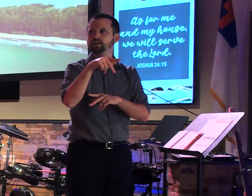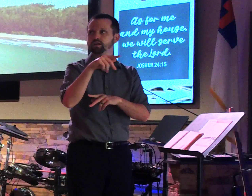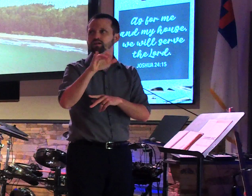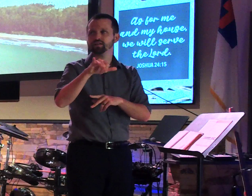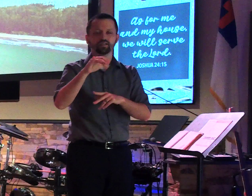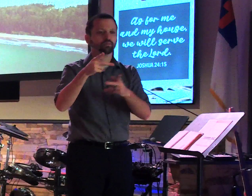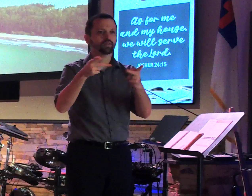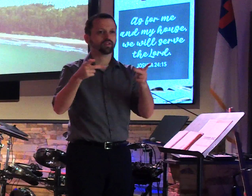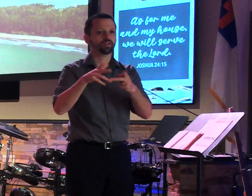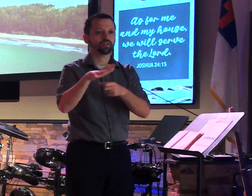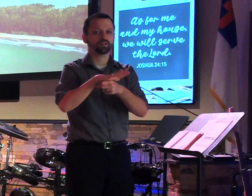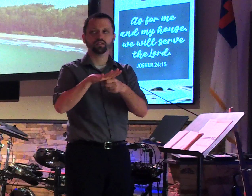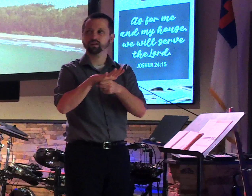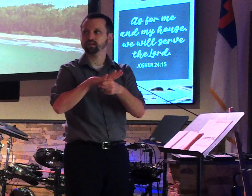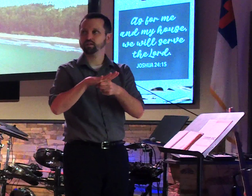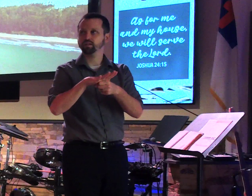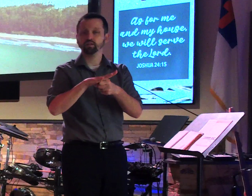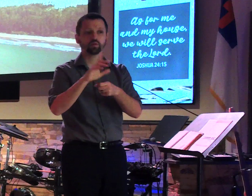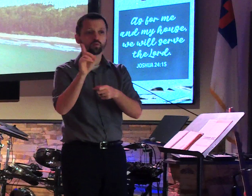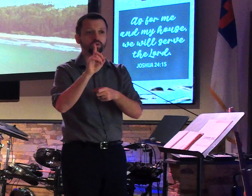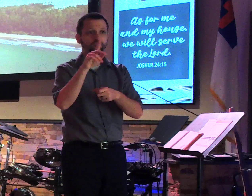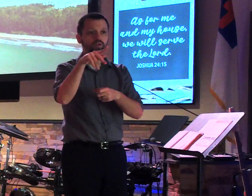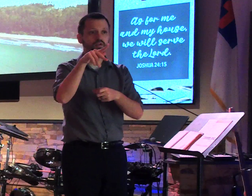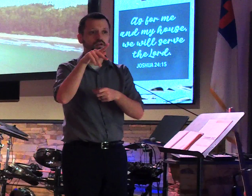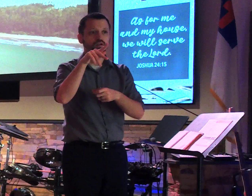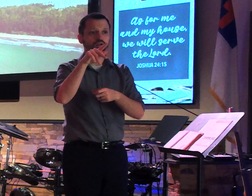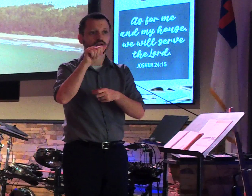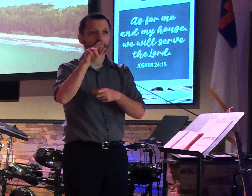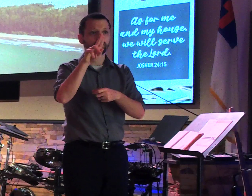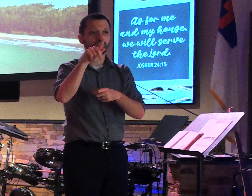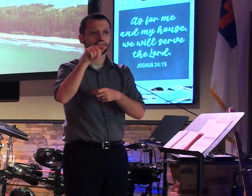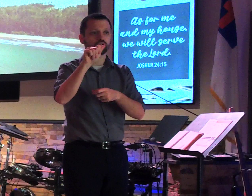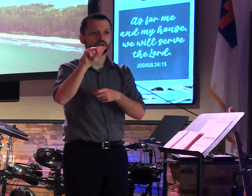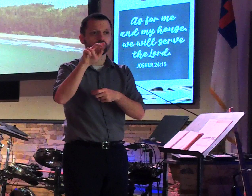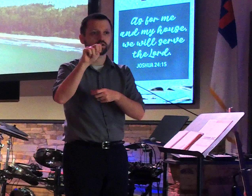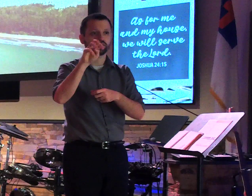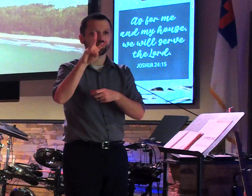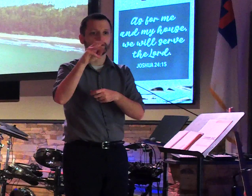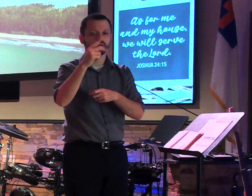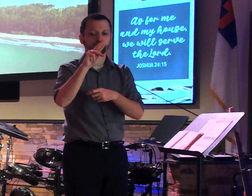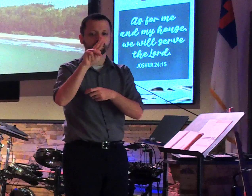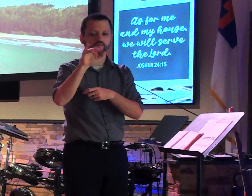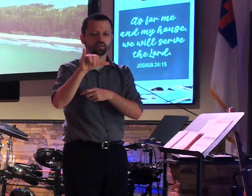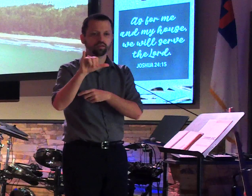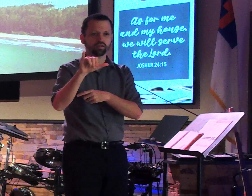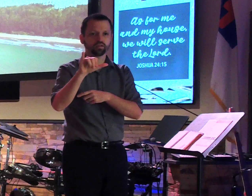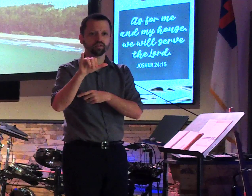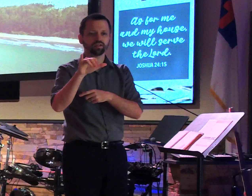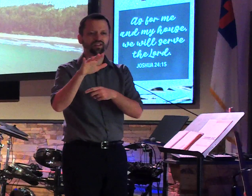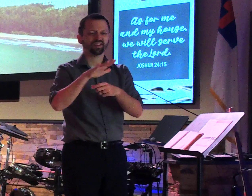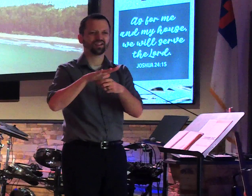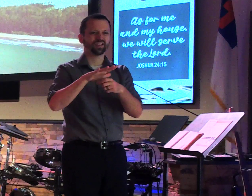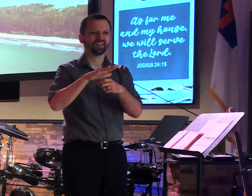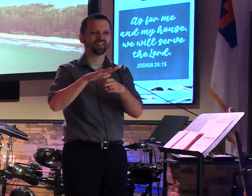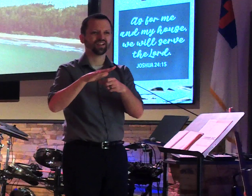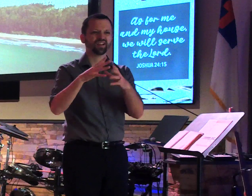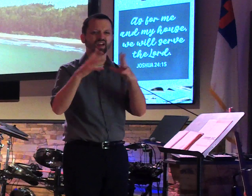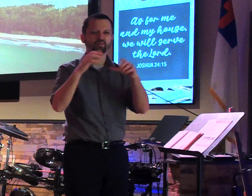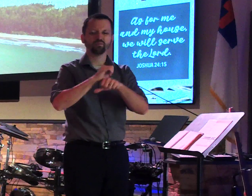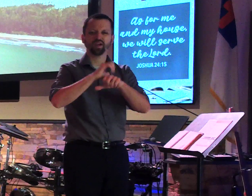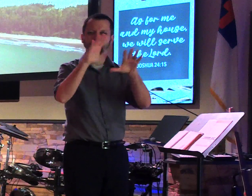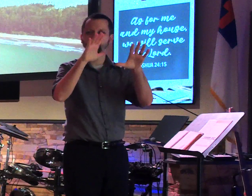Arop. And this is located in Papua New Guinea. This is a mountainous region. Papua New Guinea